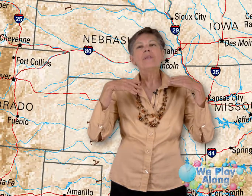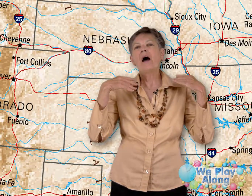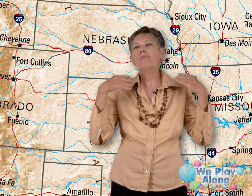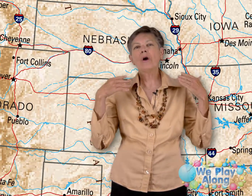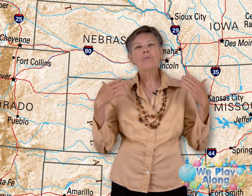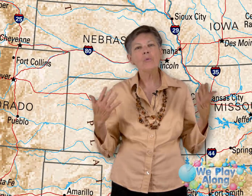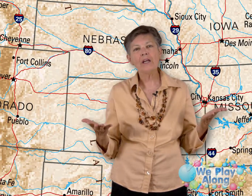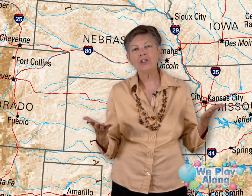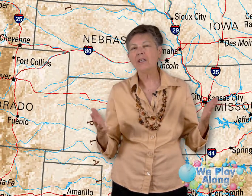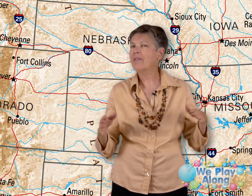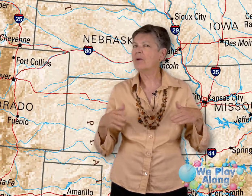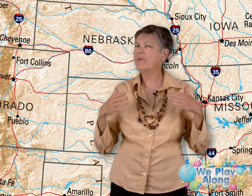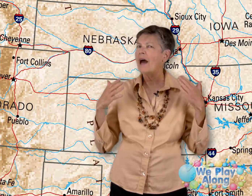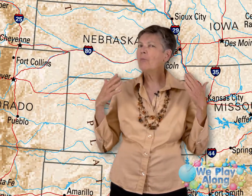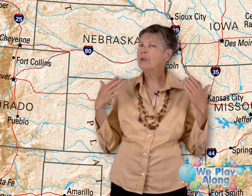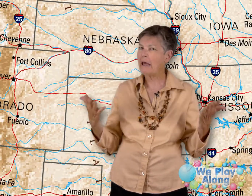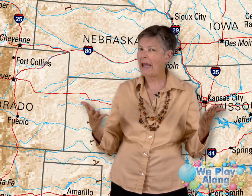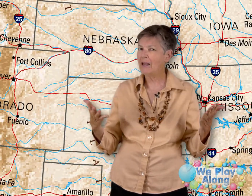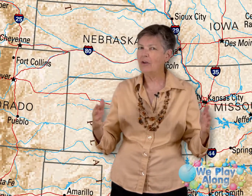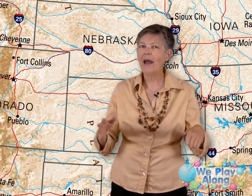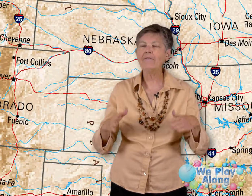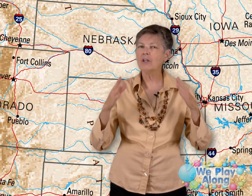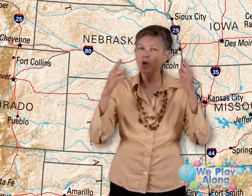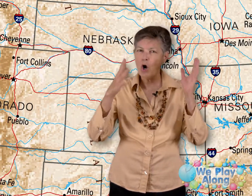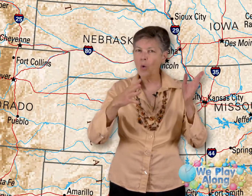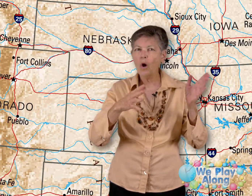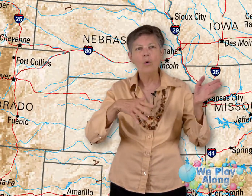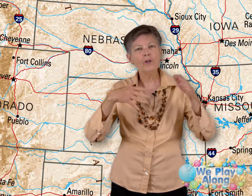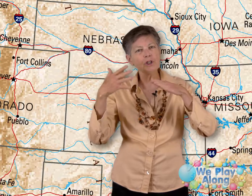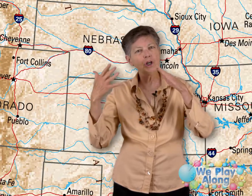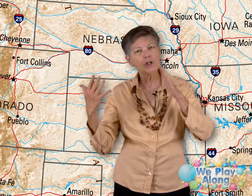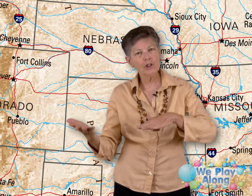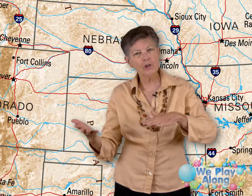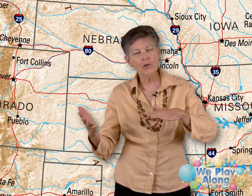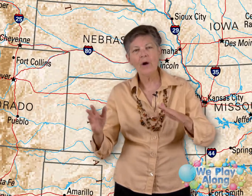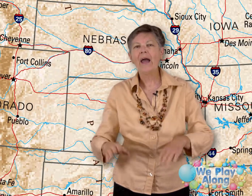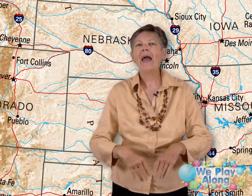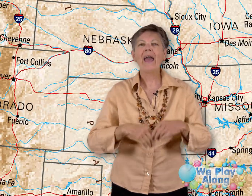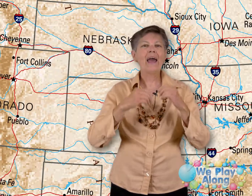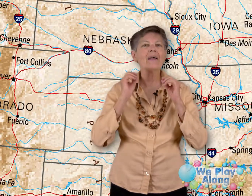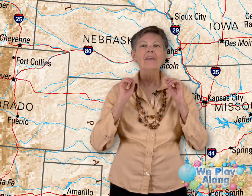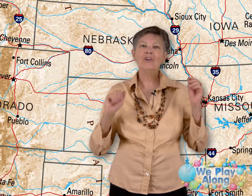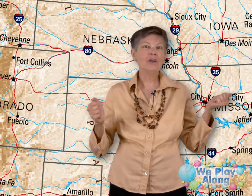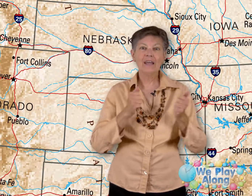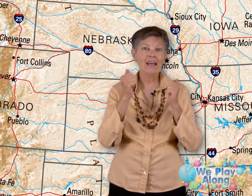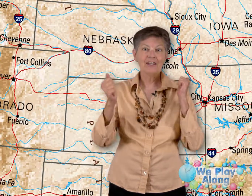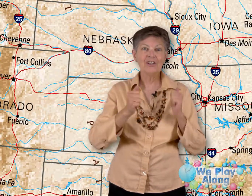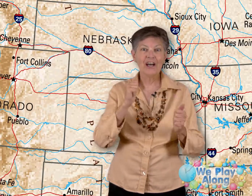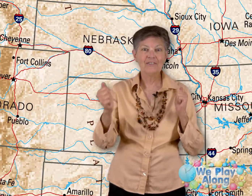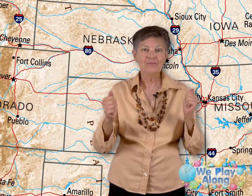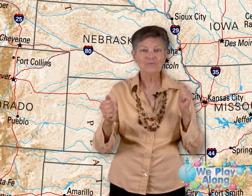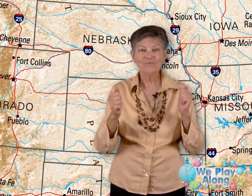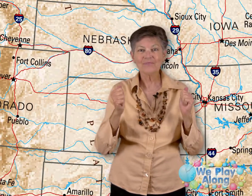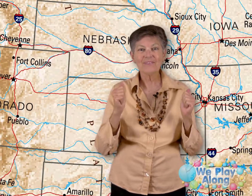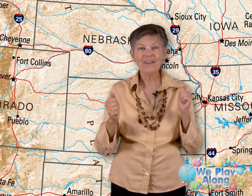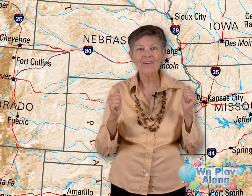without preparation, nothing without planning. You have to know what you're going to do and then you can get it done.